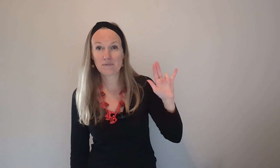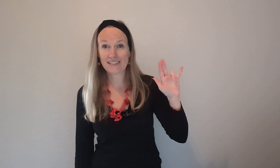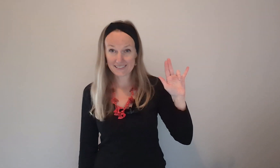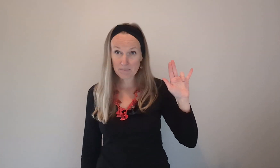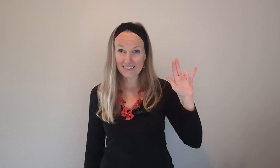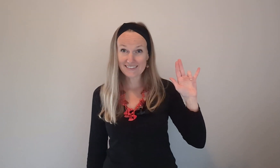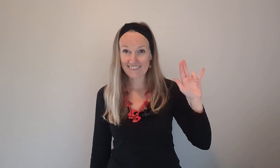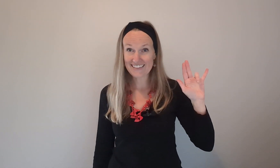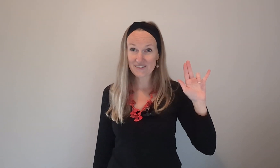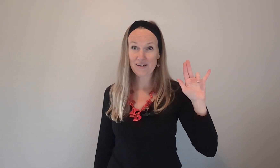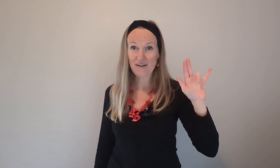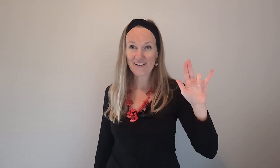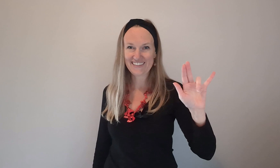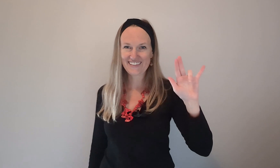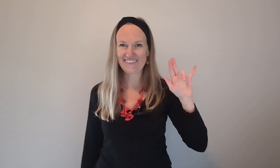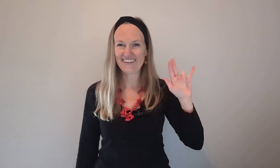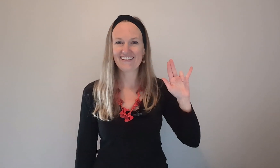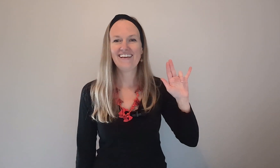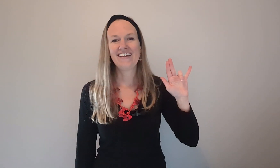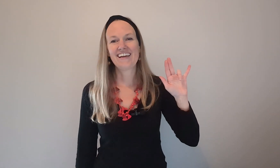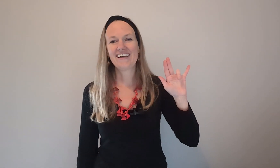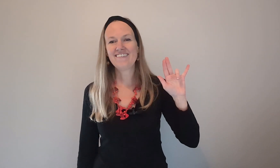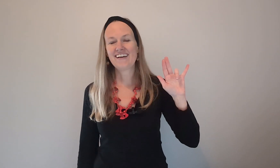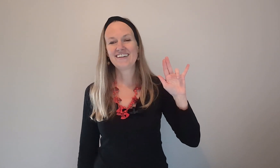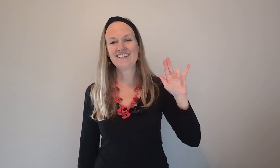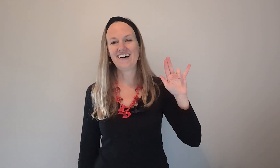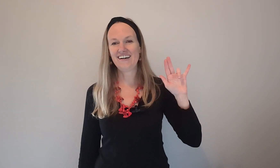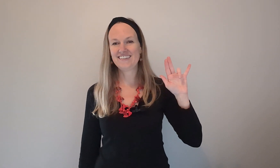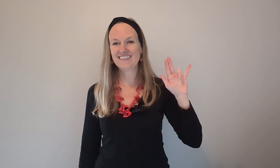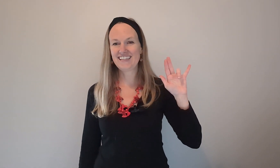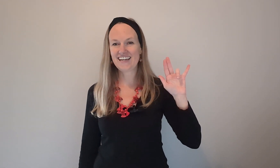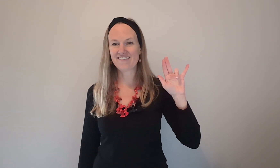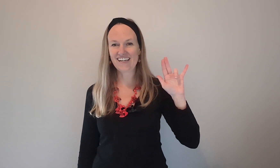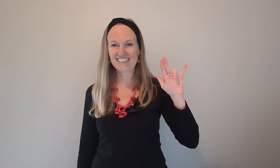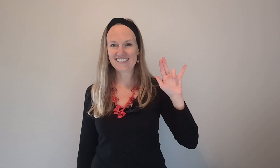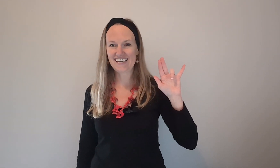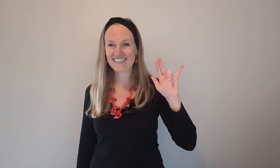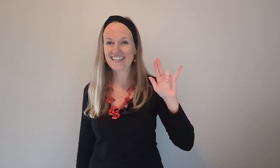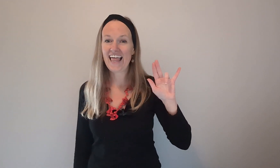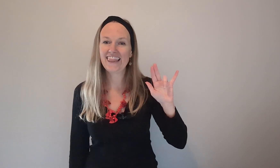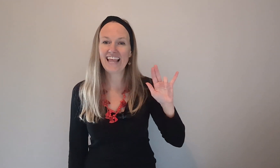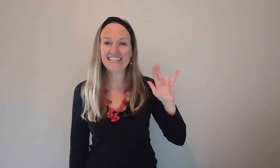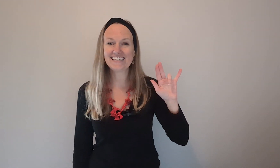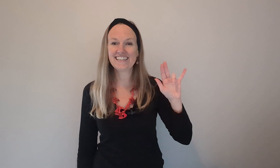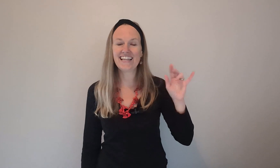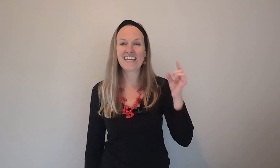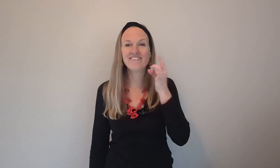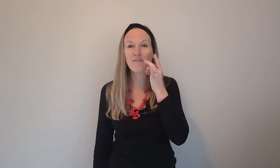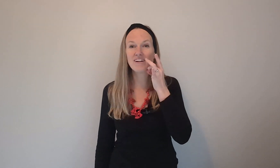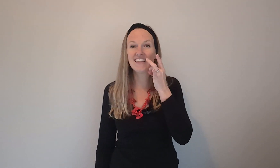like the simplest, so that's the one I wanted to go with. Okay, the sun of righteousness. Light and life, remember